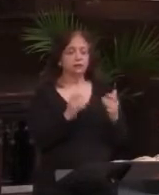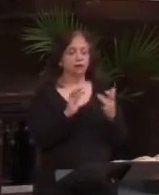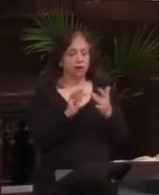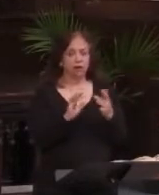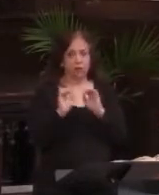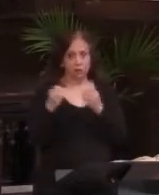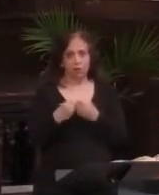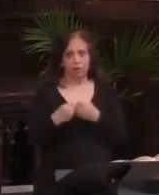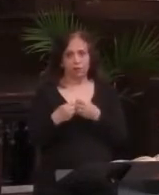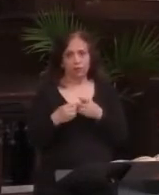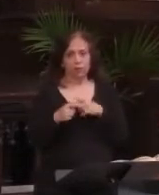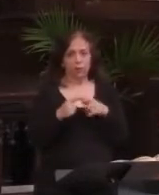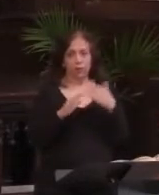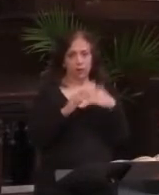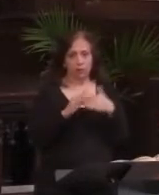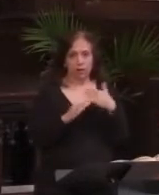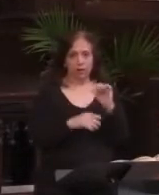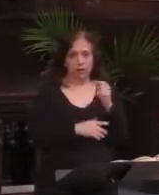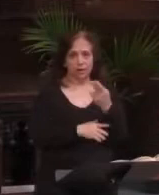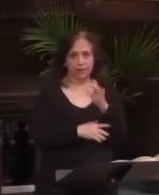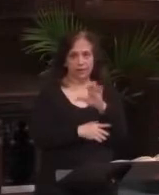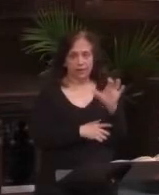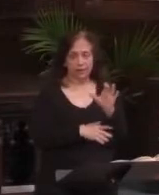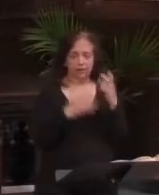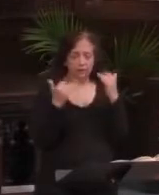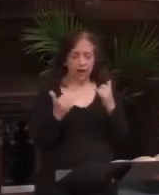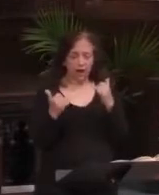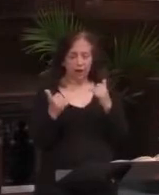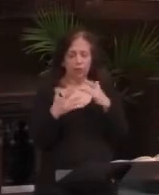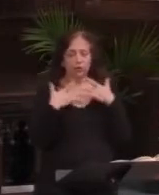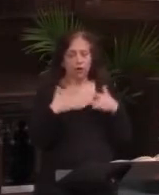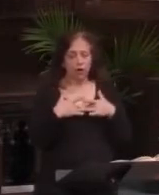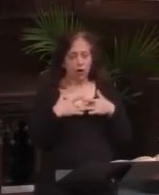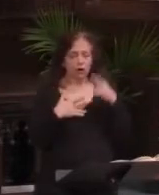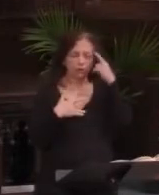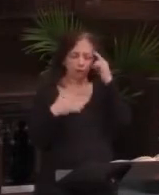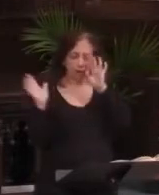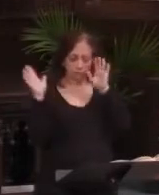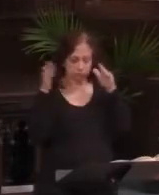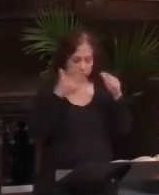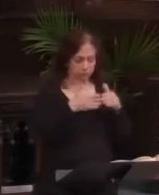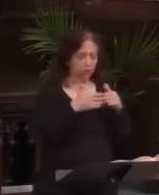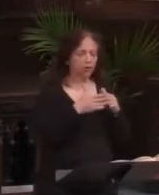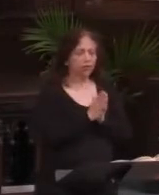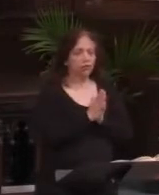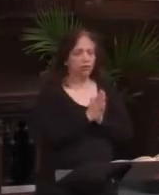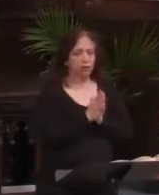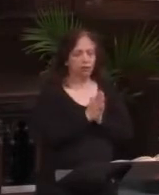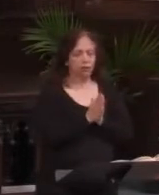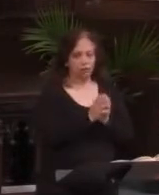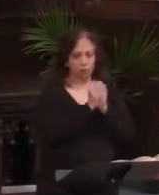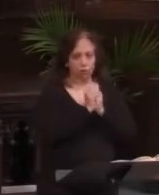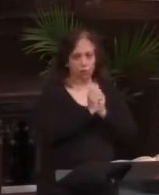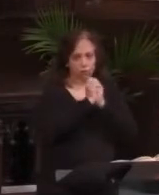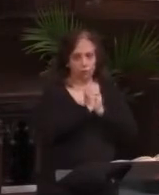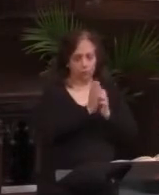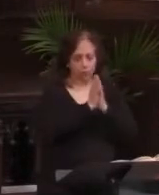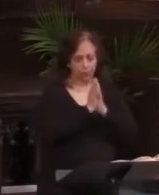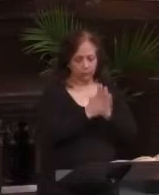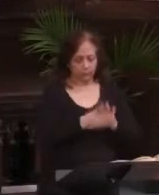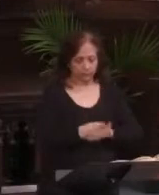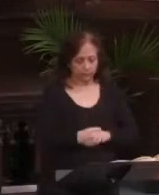info@ahcc.org. Let us now transition our hearts and minds to a time of worship and prayer.